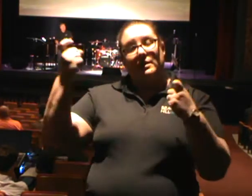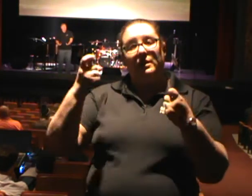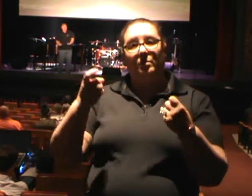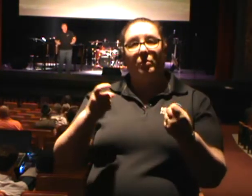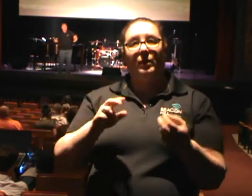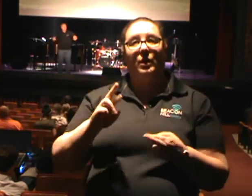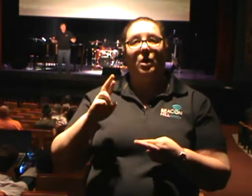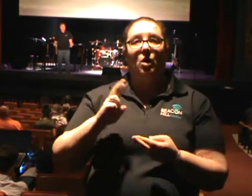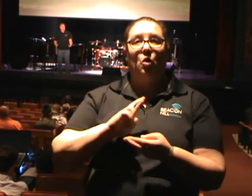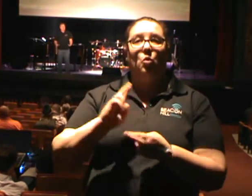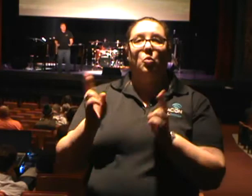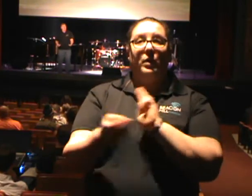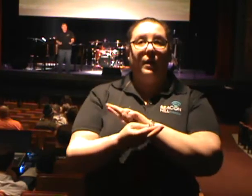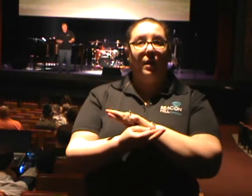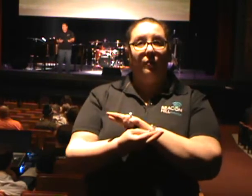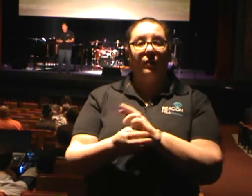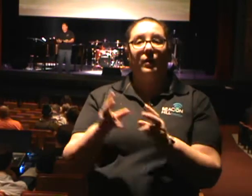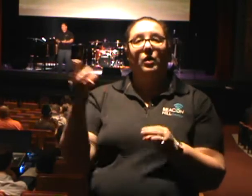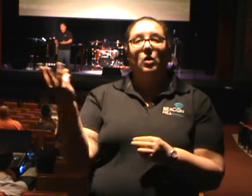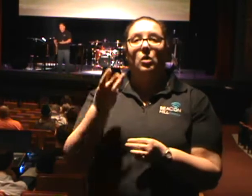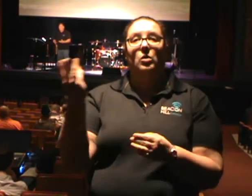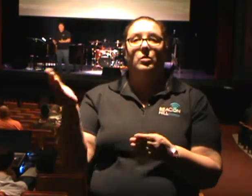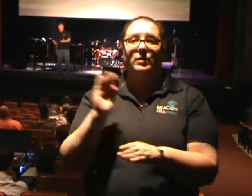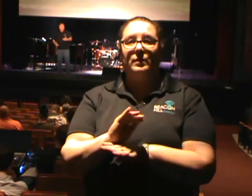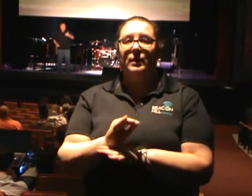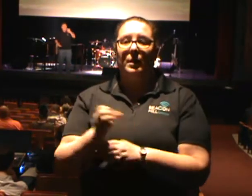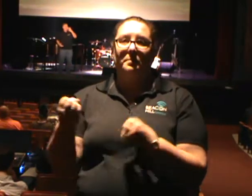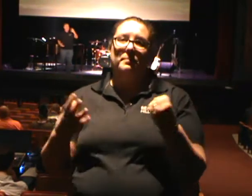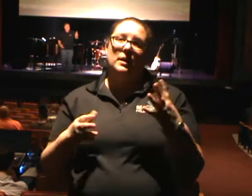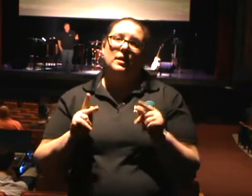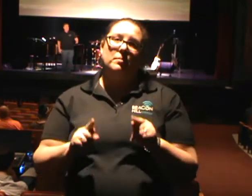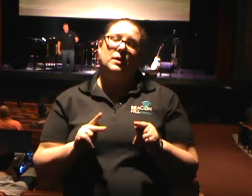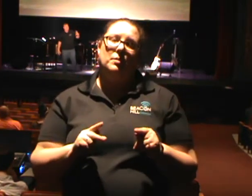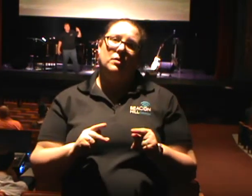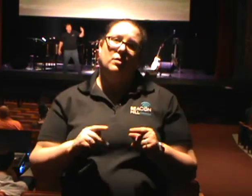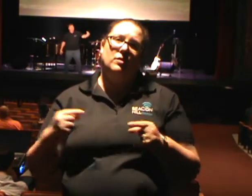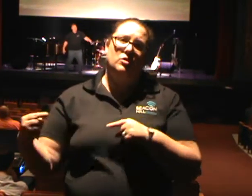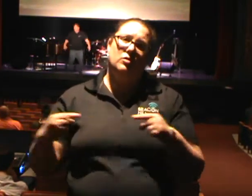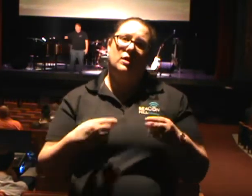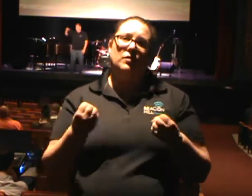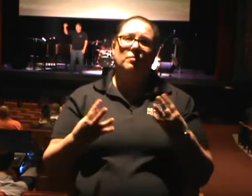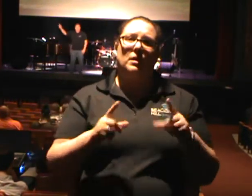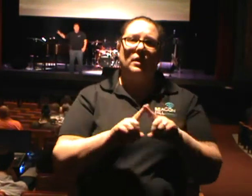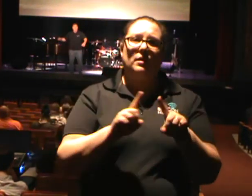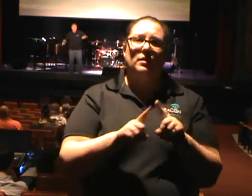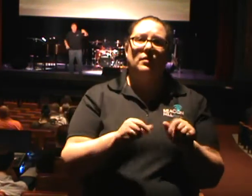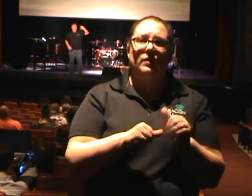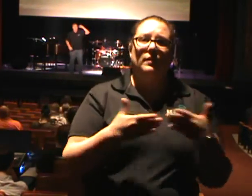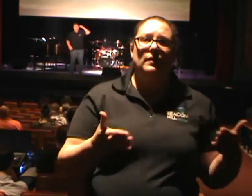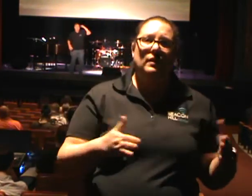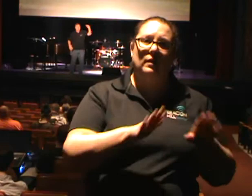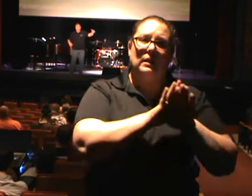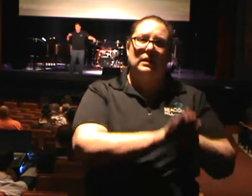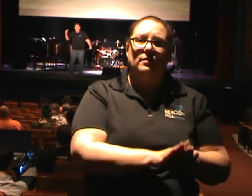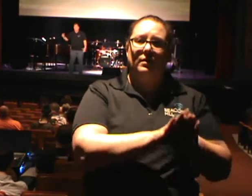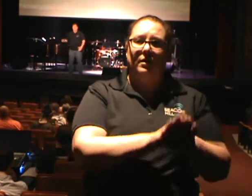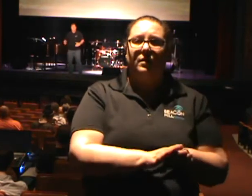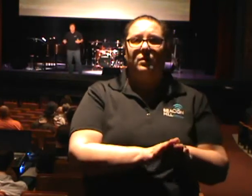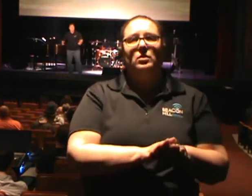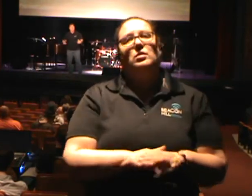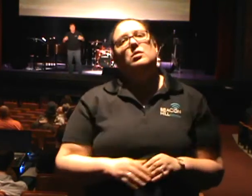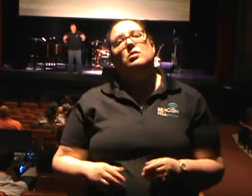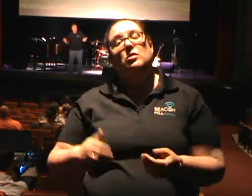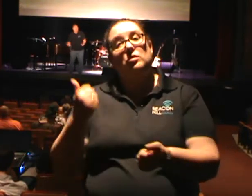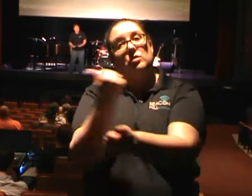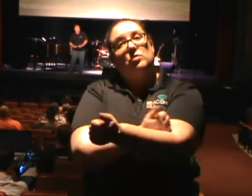of people that are struggling with very different things from anxiety to stress to drugs, separate addictions, hurts.